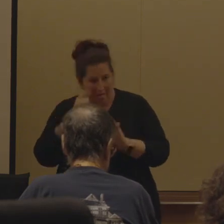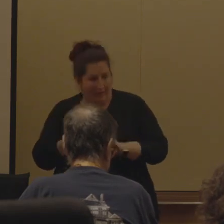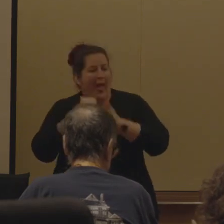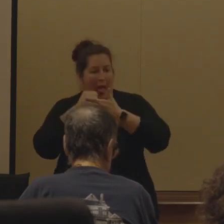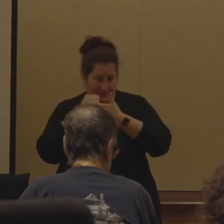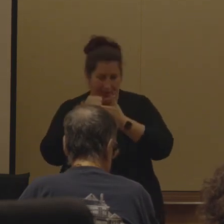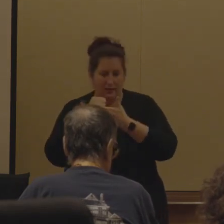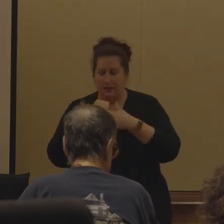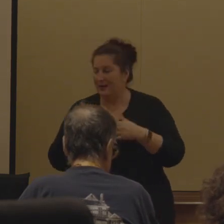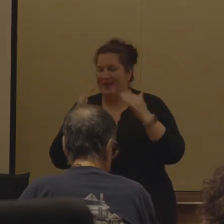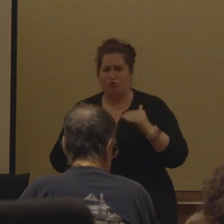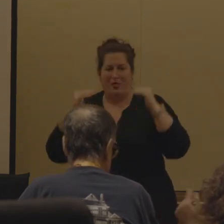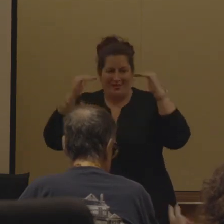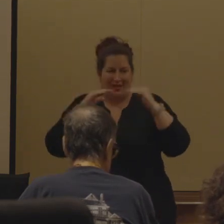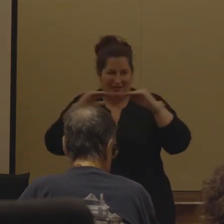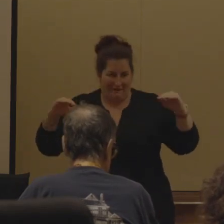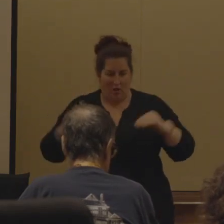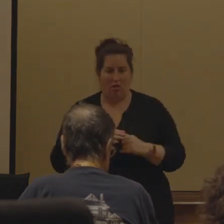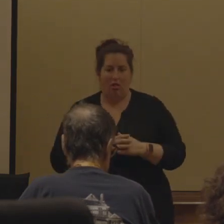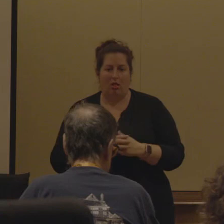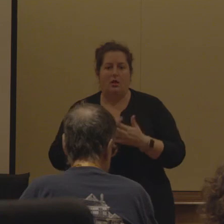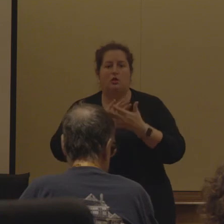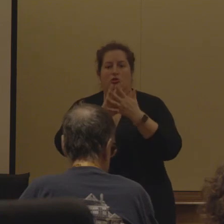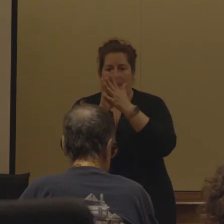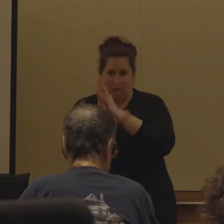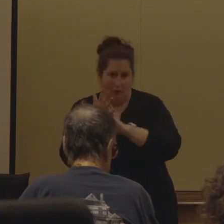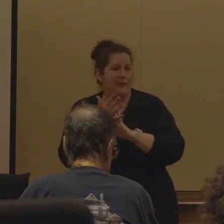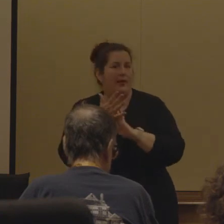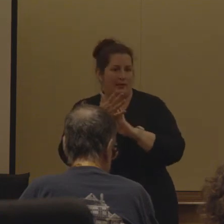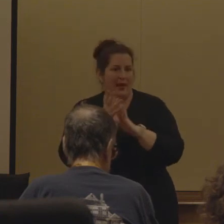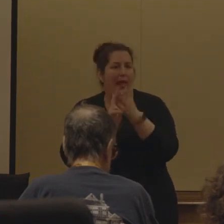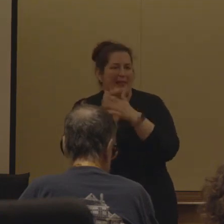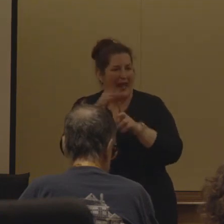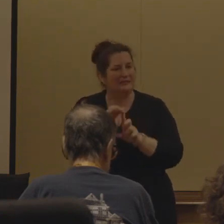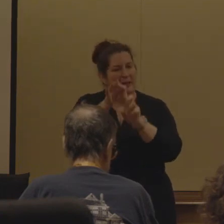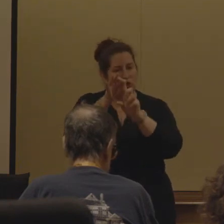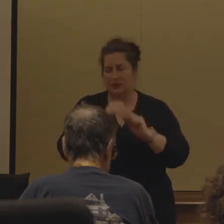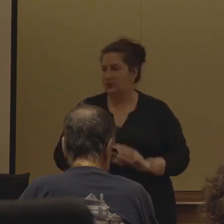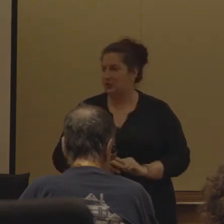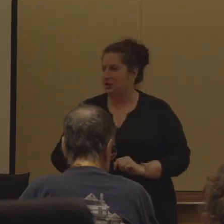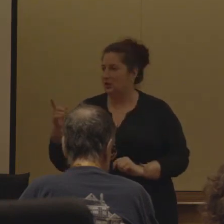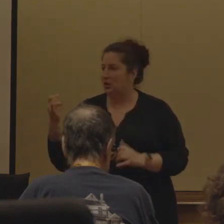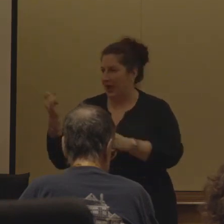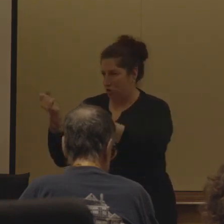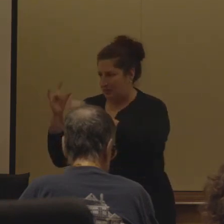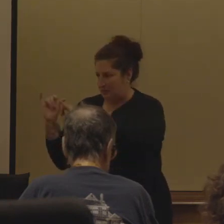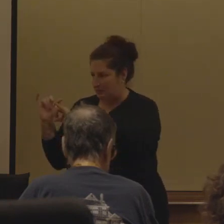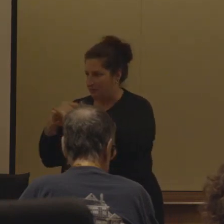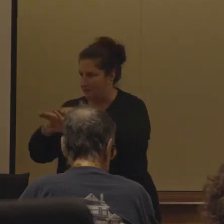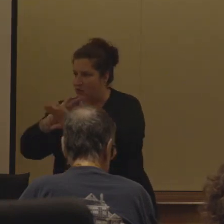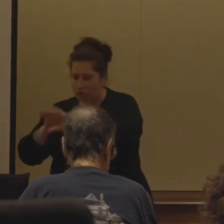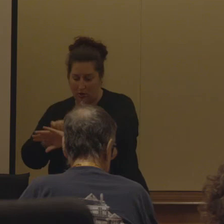get Next level. to get to the next level, becoming a plant specialist. I'm staying with you right now because I'm